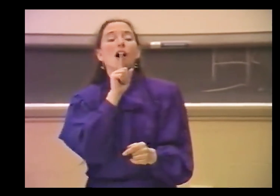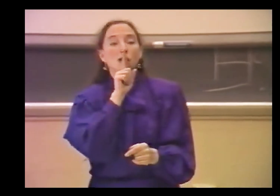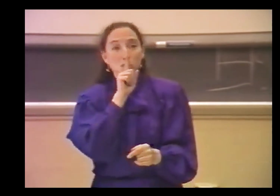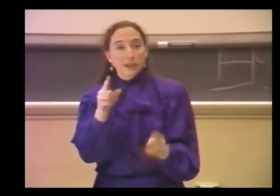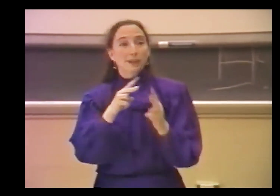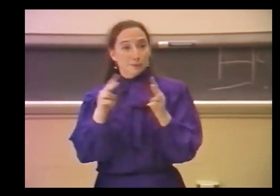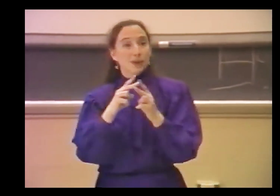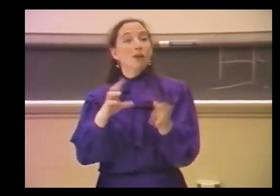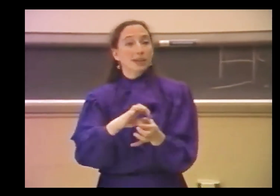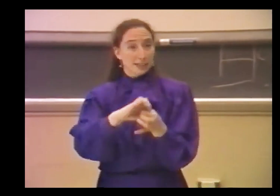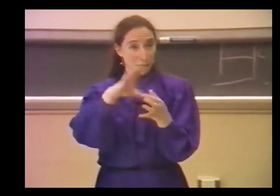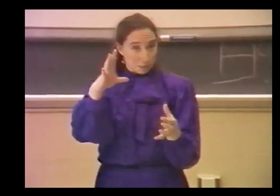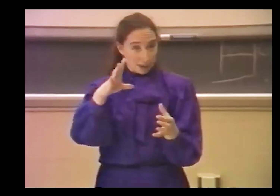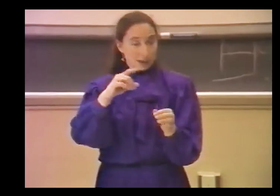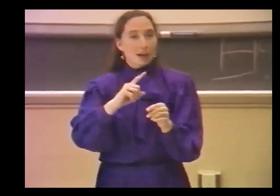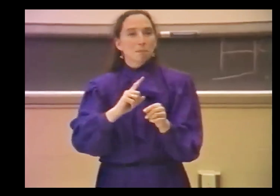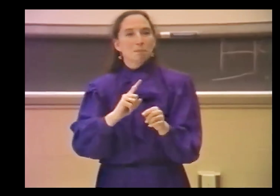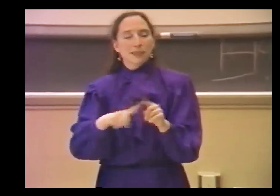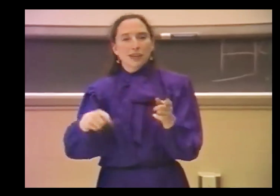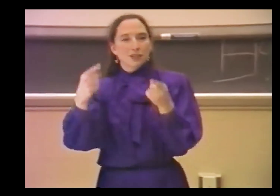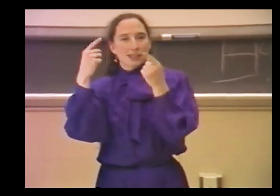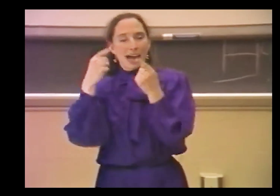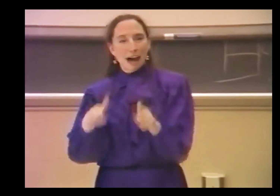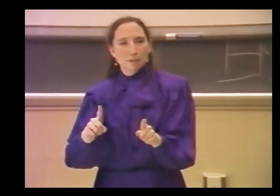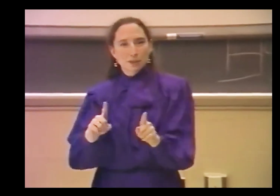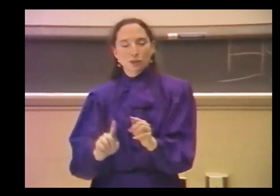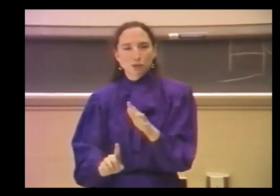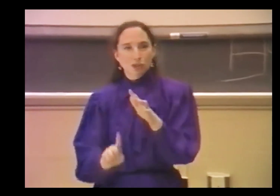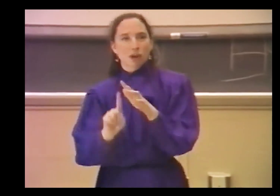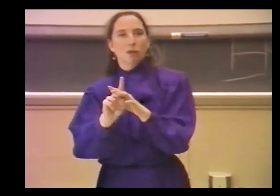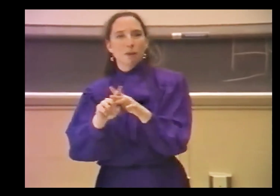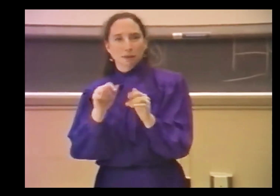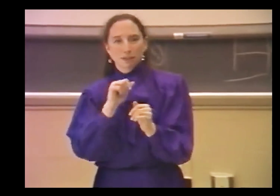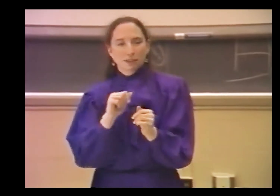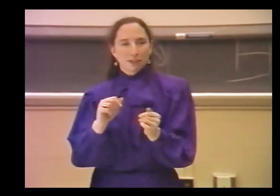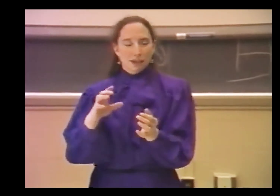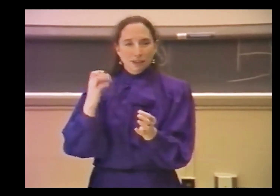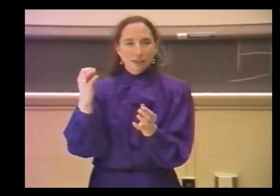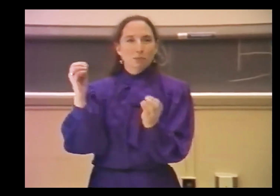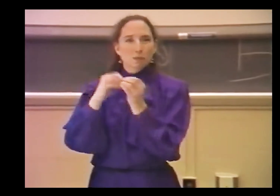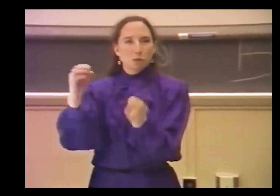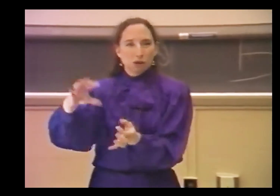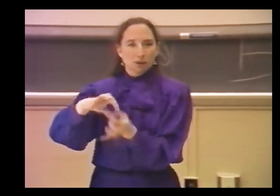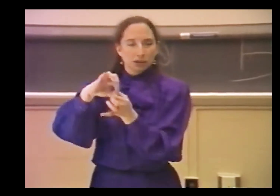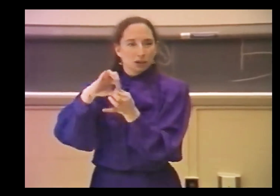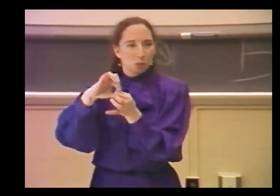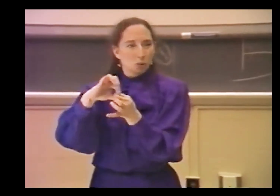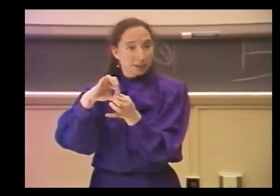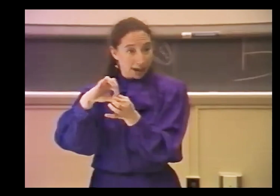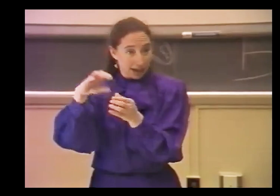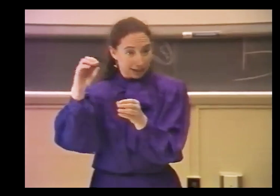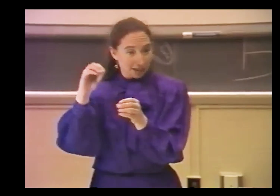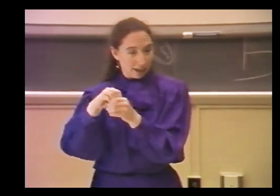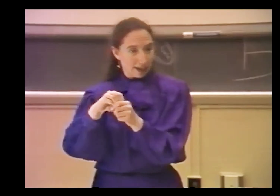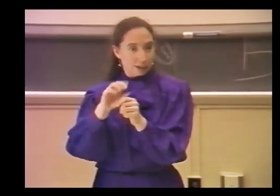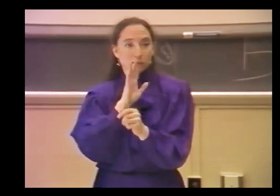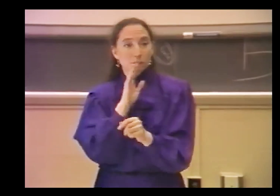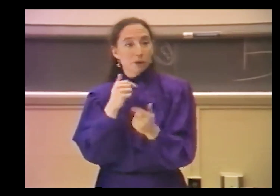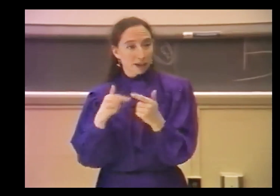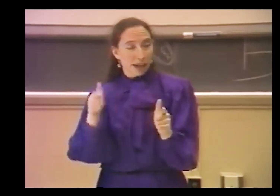are really very separate, but they just happen to show up a little bit more coordinated in spoken